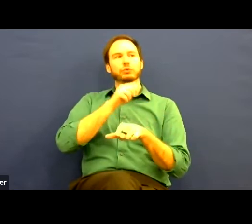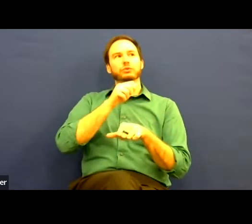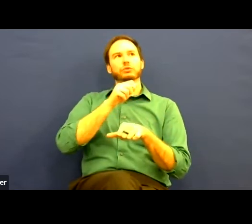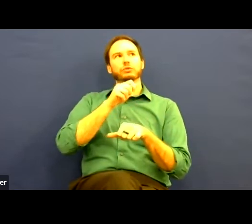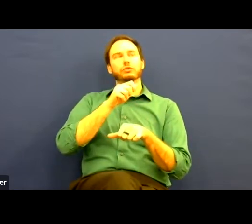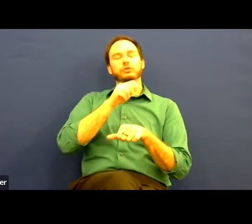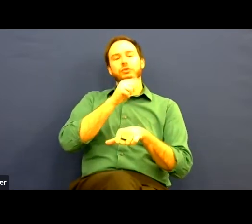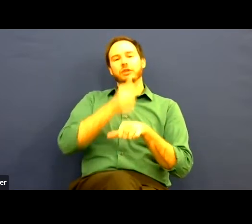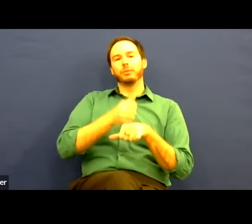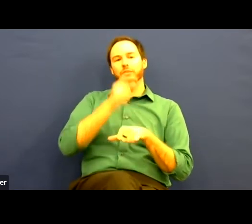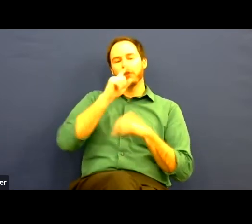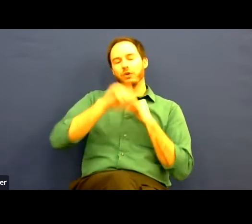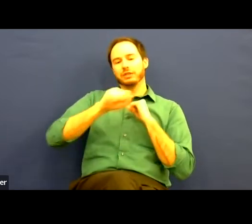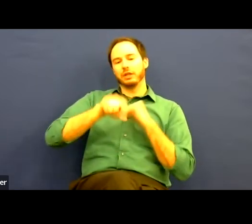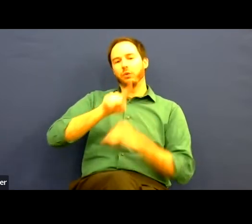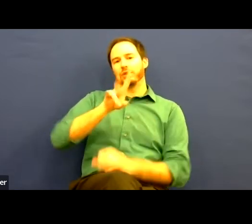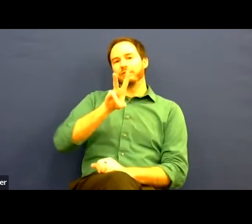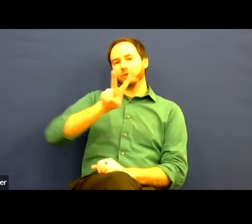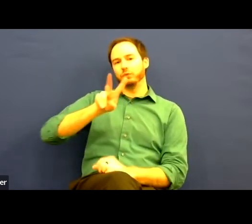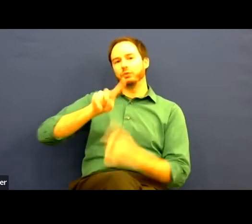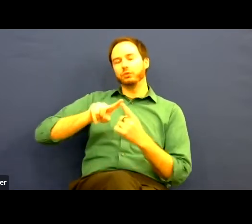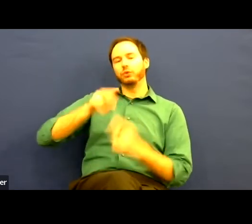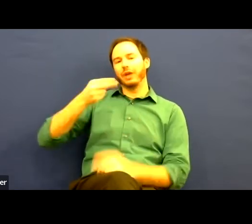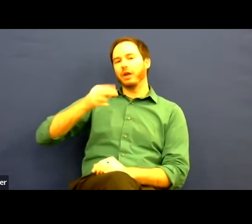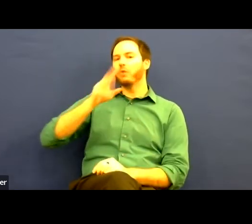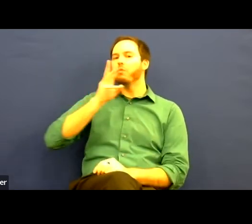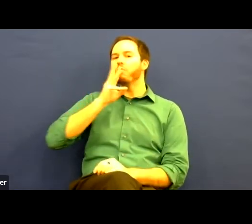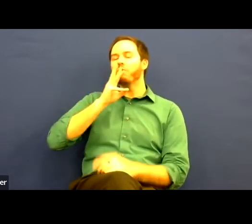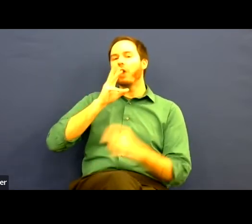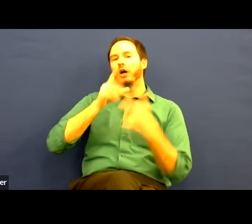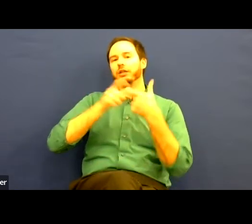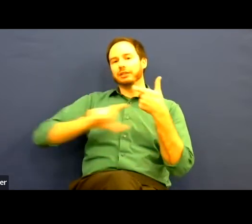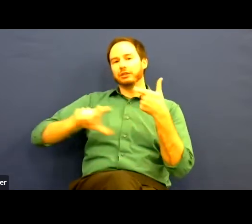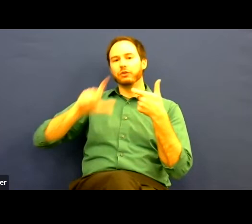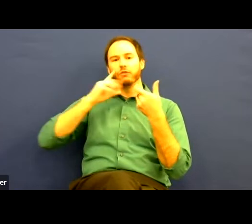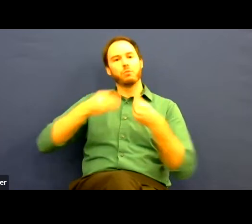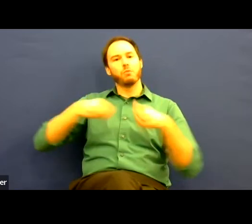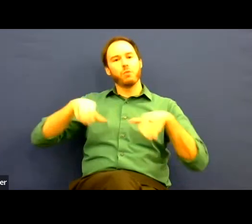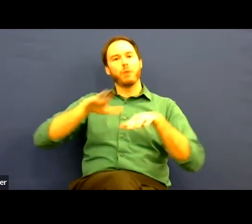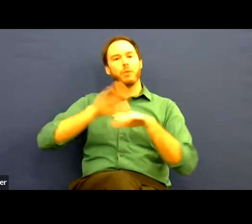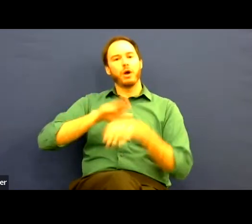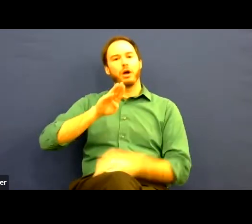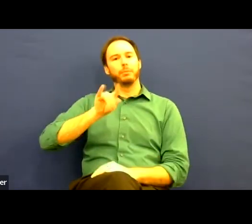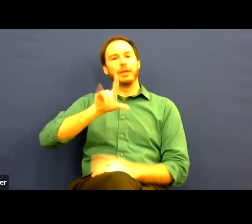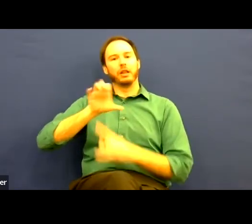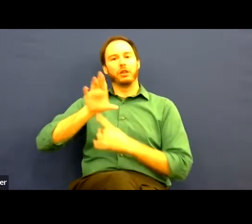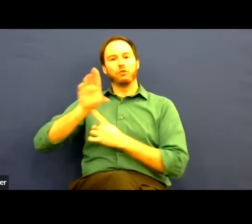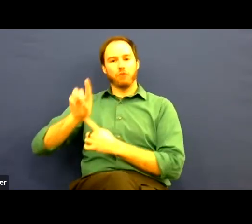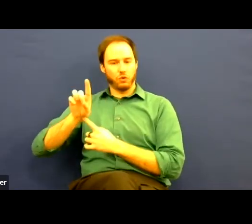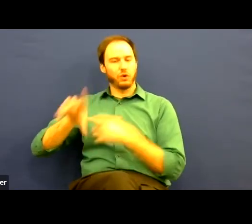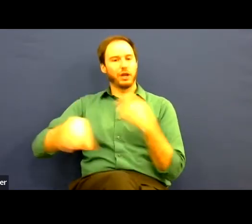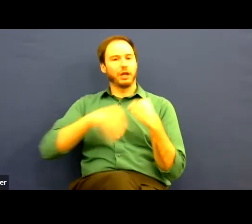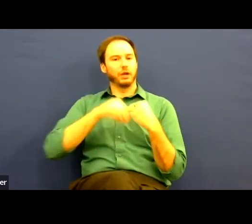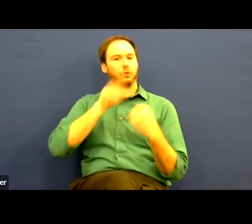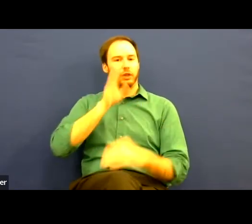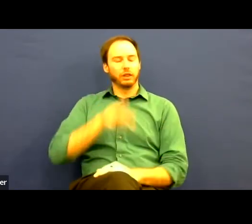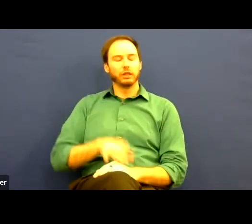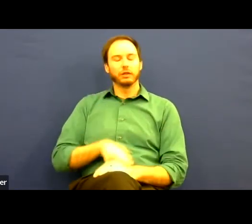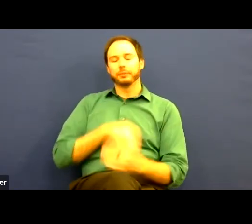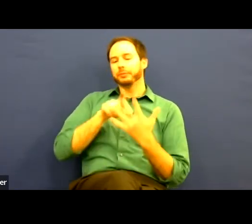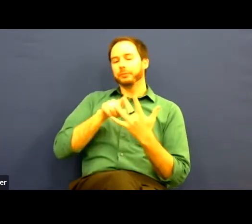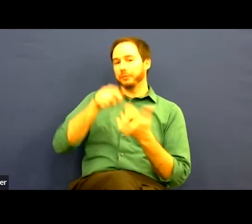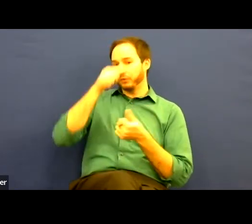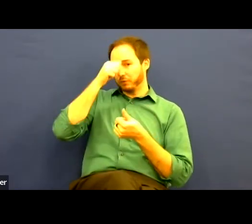extension number 172 to the Henrietta Water District number 1 for properties on Middle Road. Seconded. So if